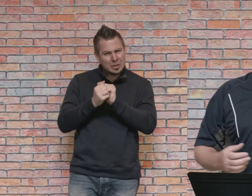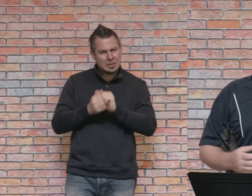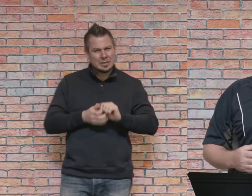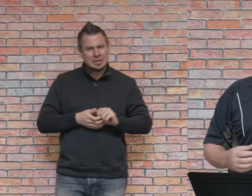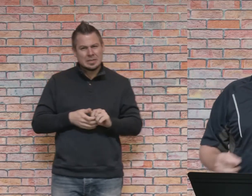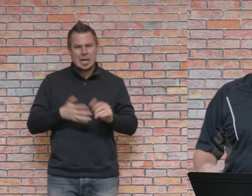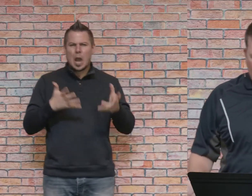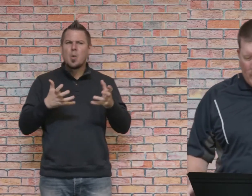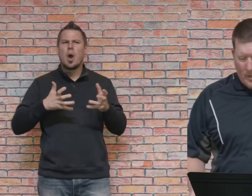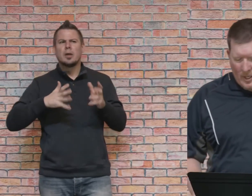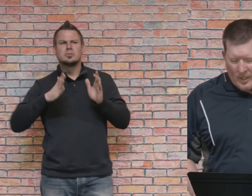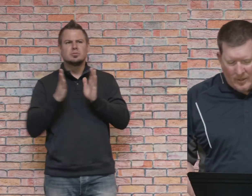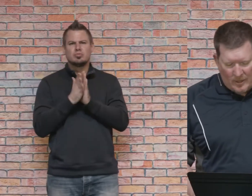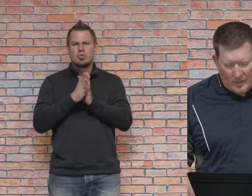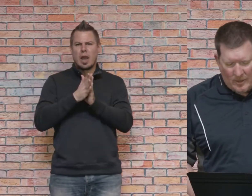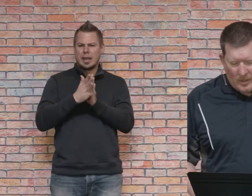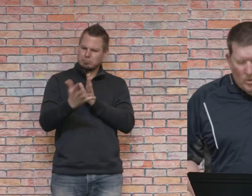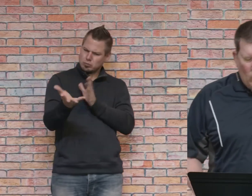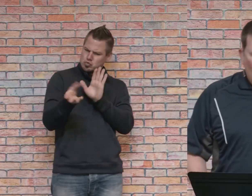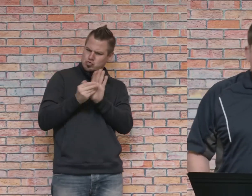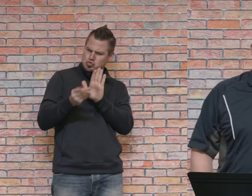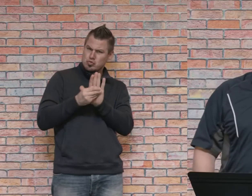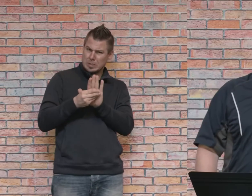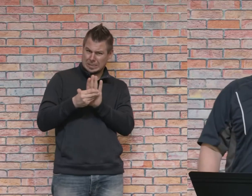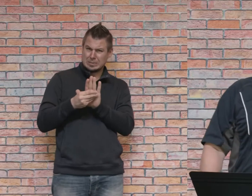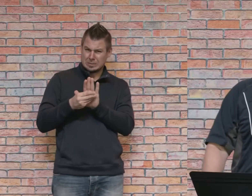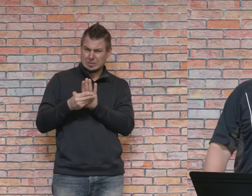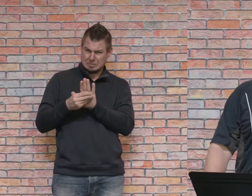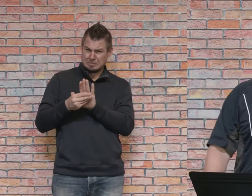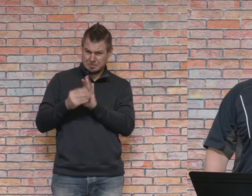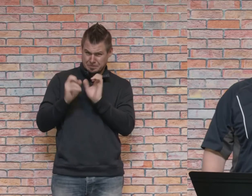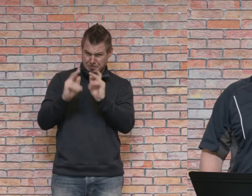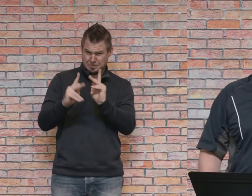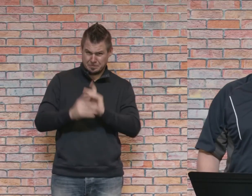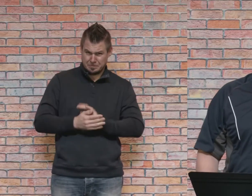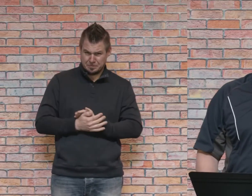want you to pray this prayer along with me right now.